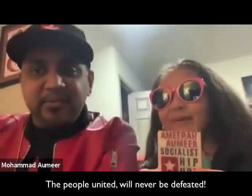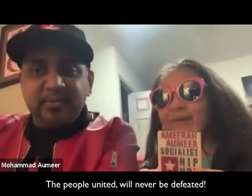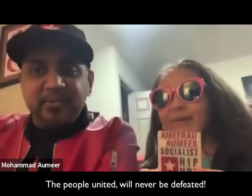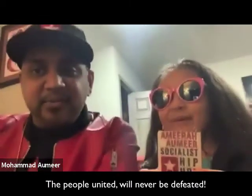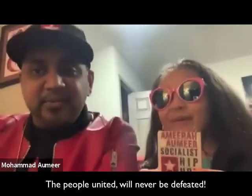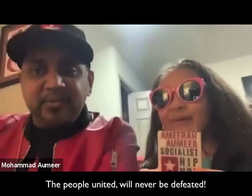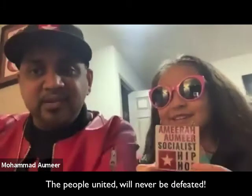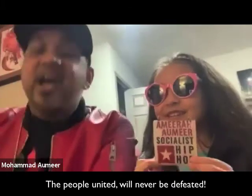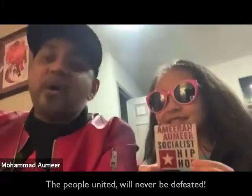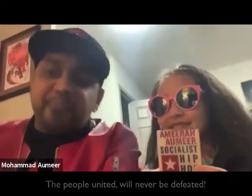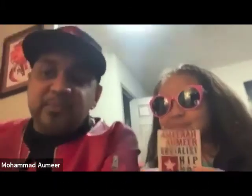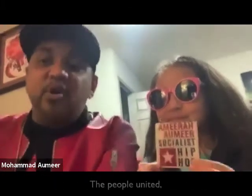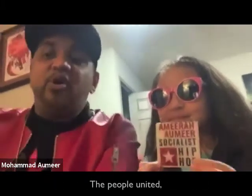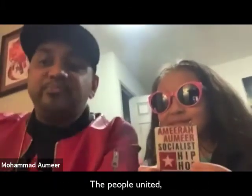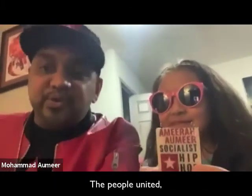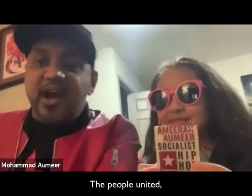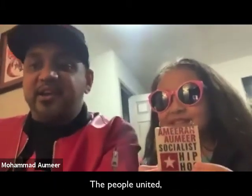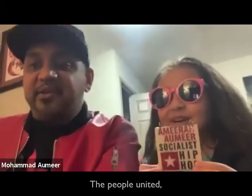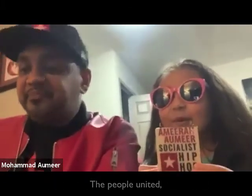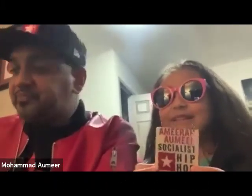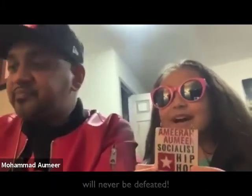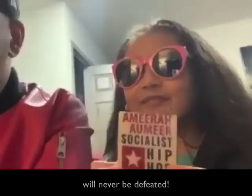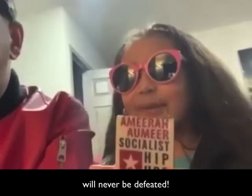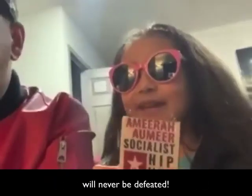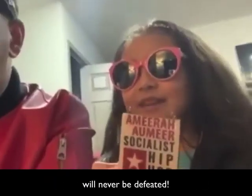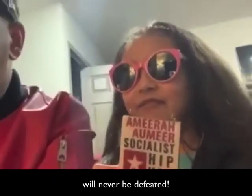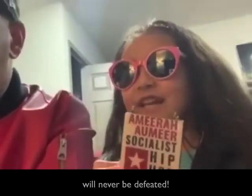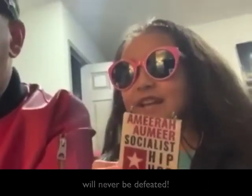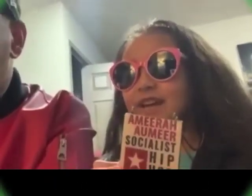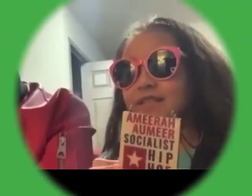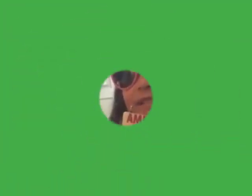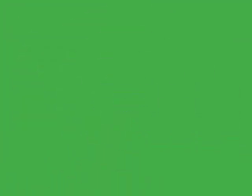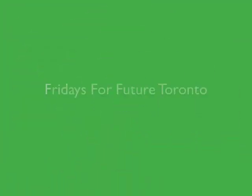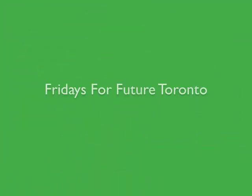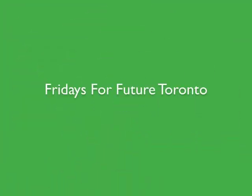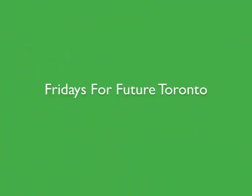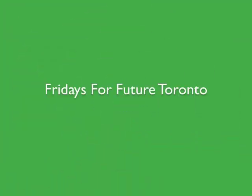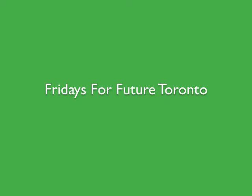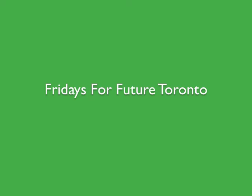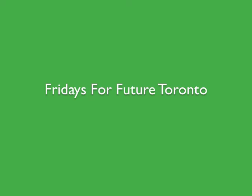never be defeated. The people united Will never be defeated.